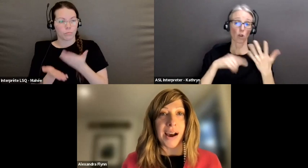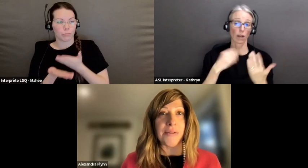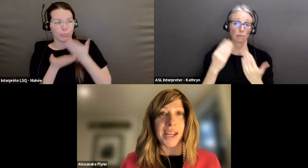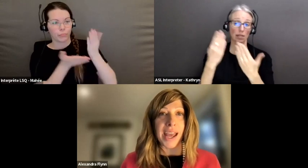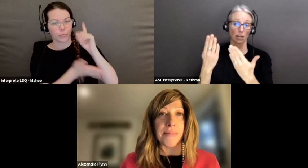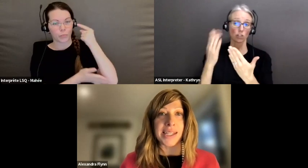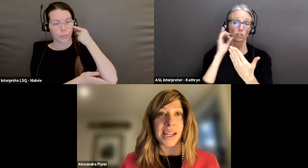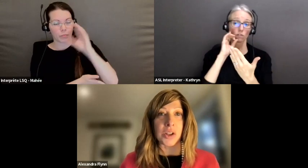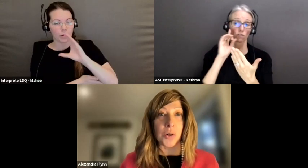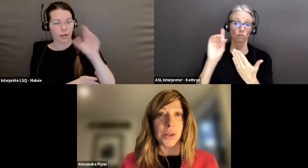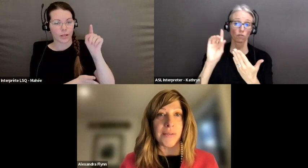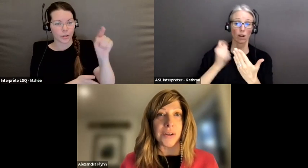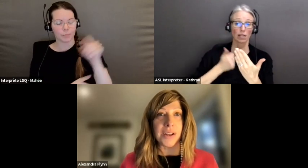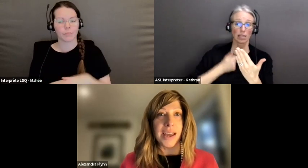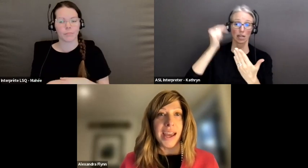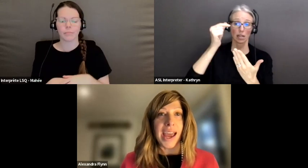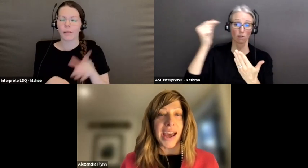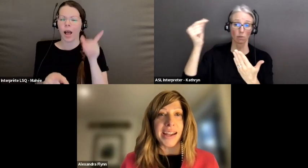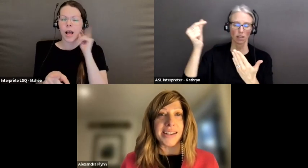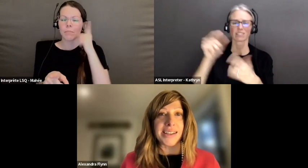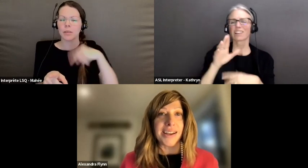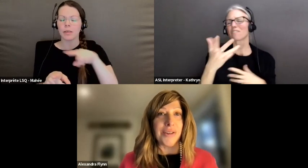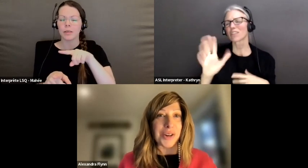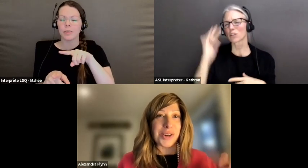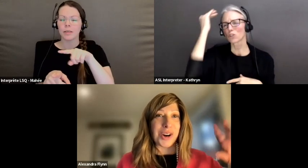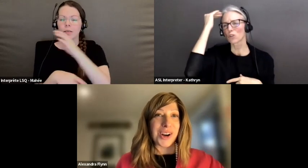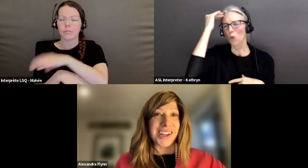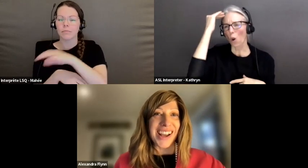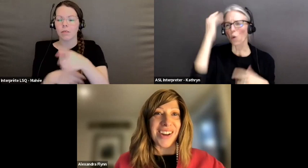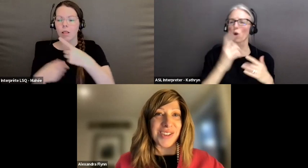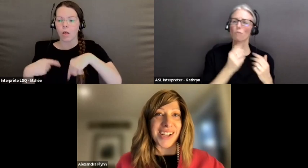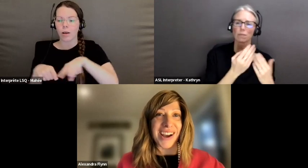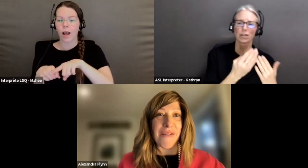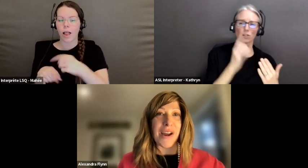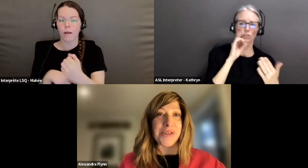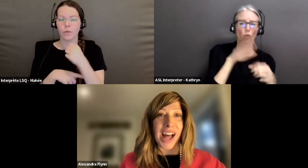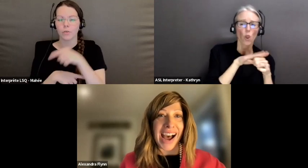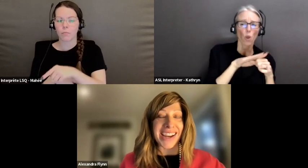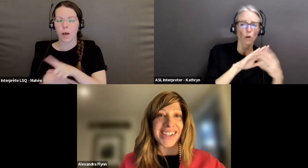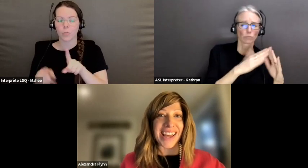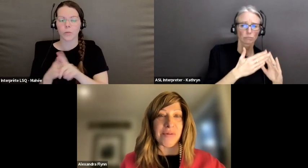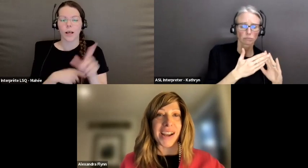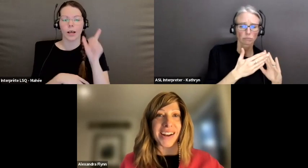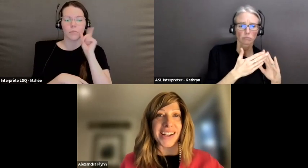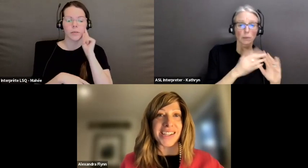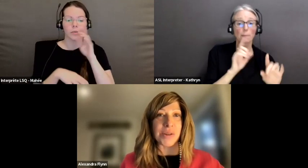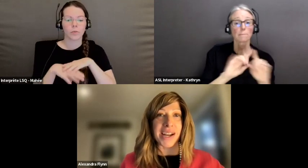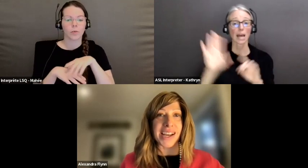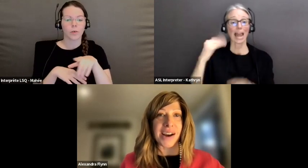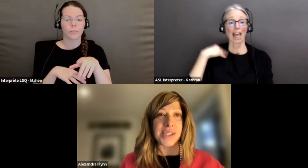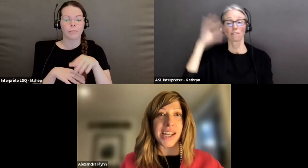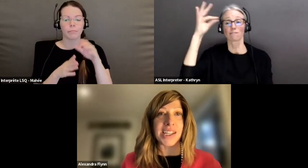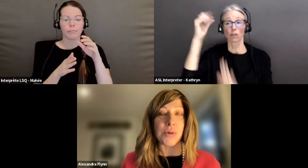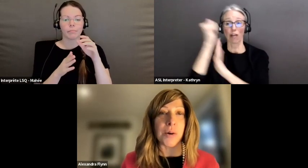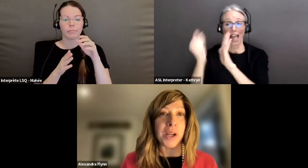enforcement of encampments at the local level, and you've also heard how there's a federal act that recognizes the right